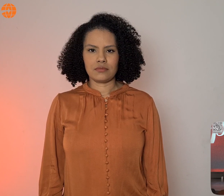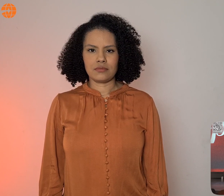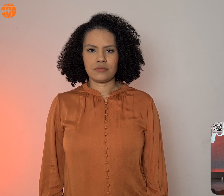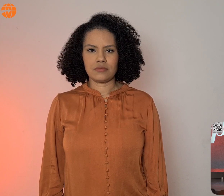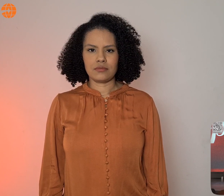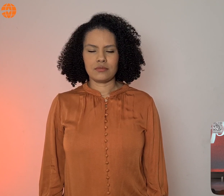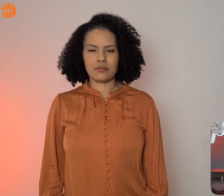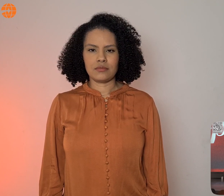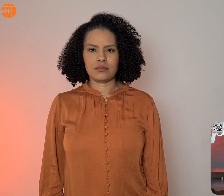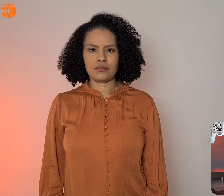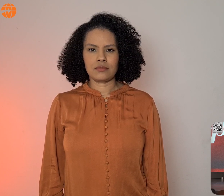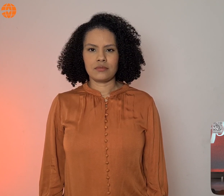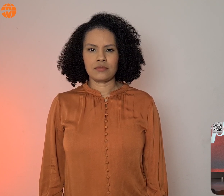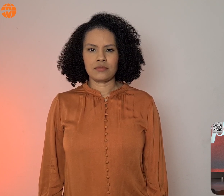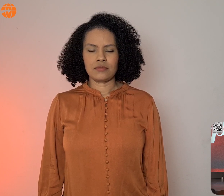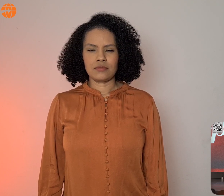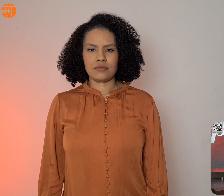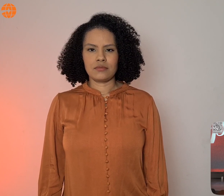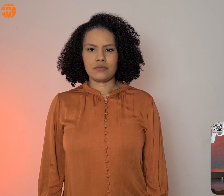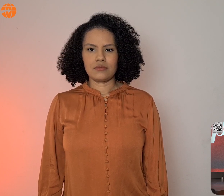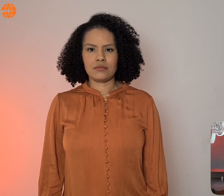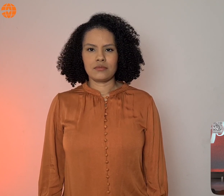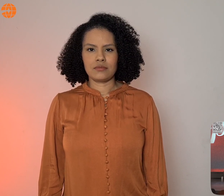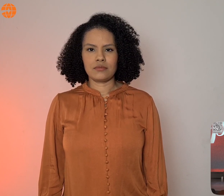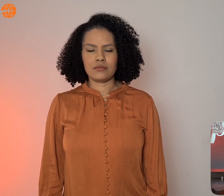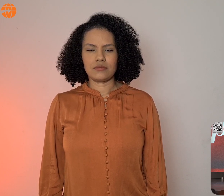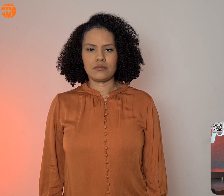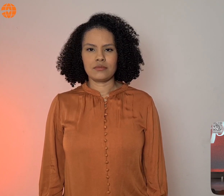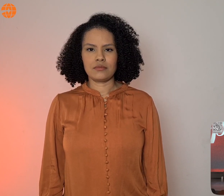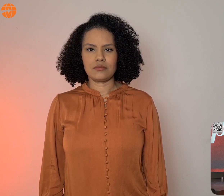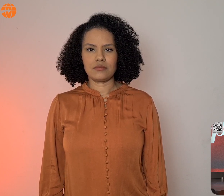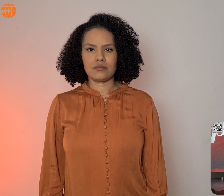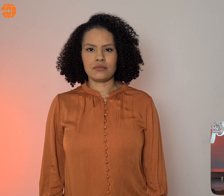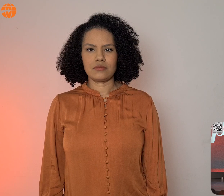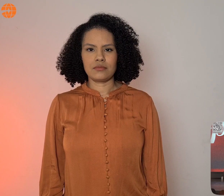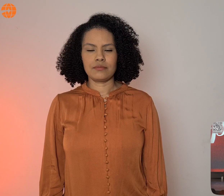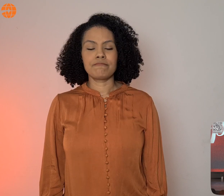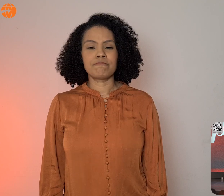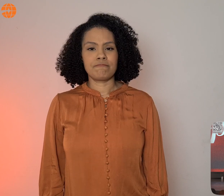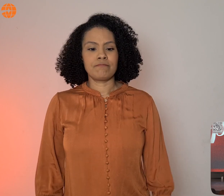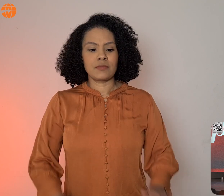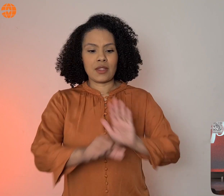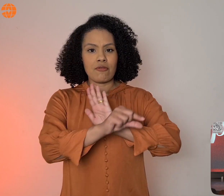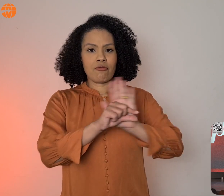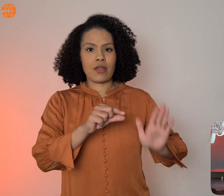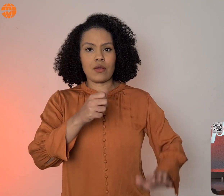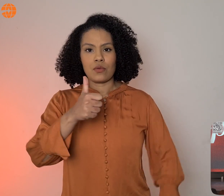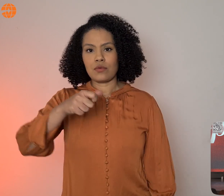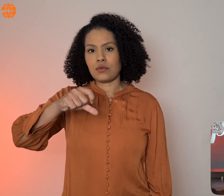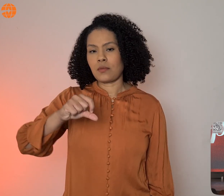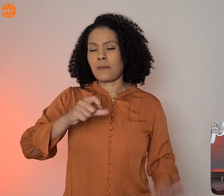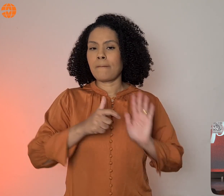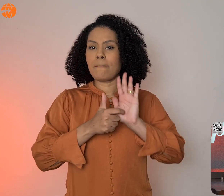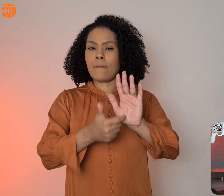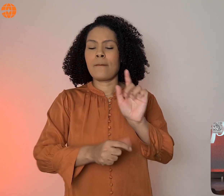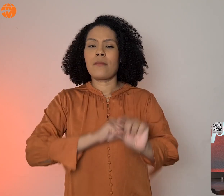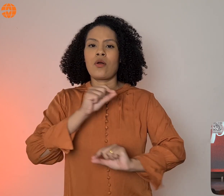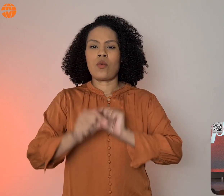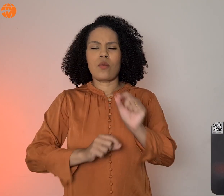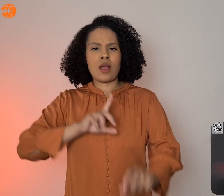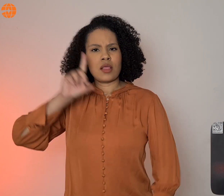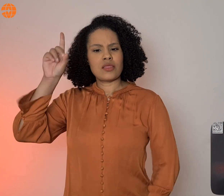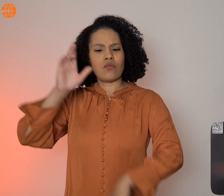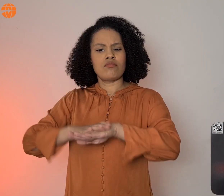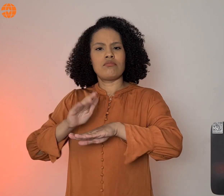his will. Bless the Lord, all his works in all places of his dominion. Ele diz no verso 19, o